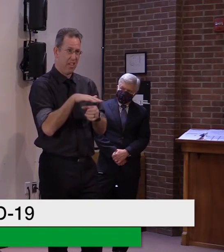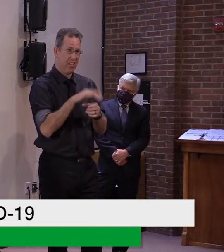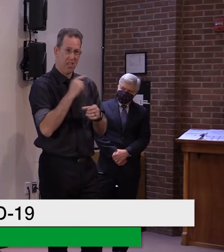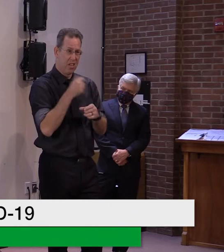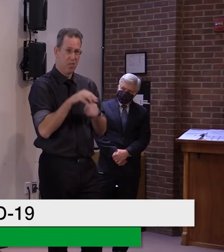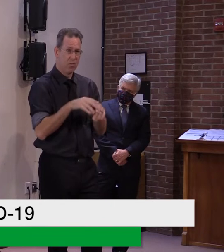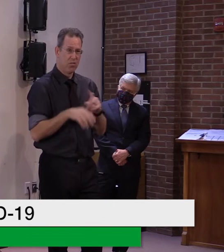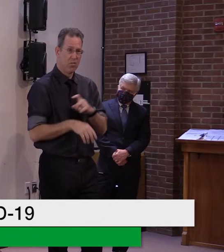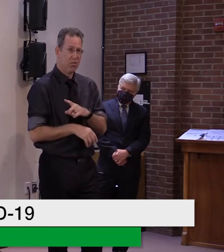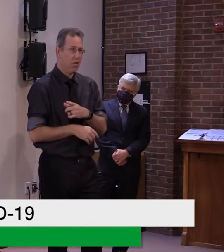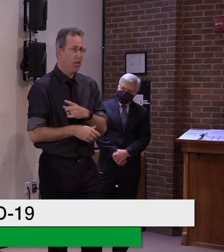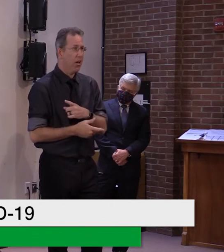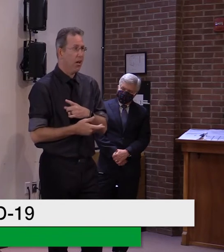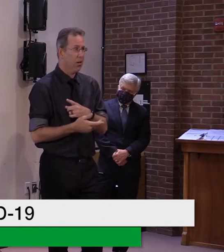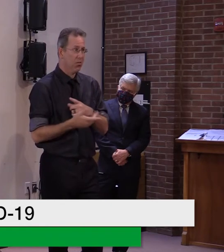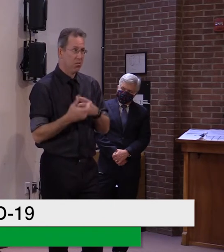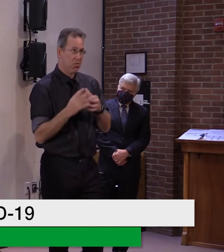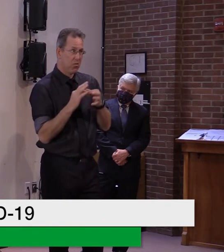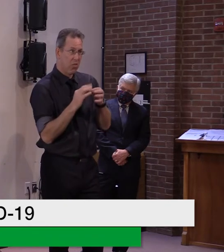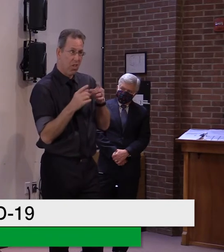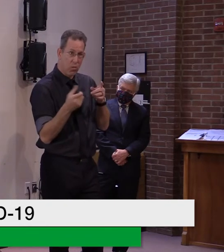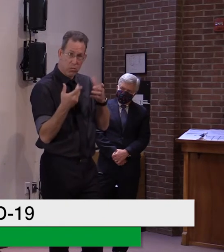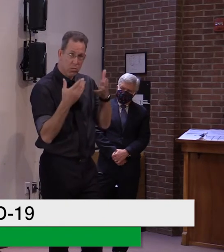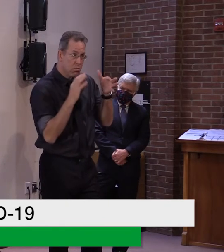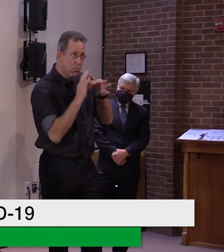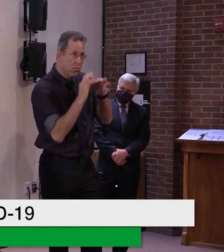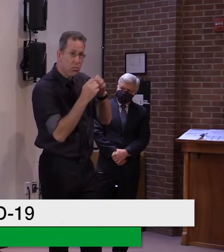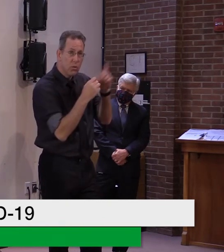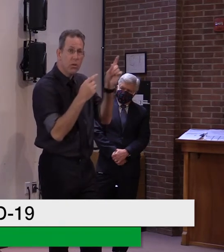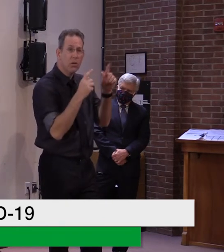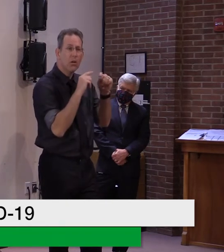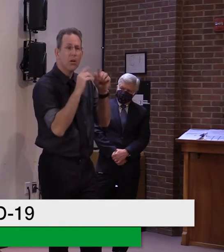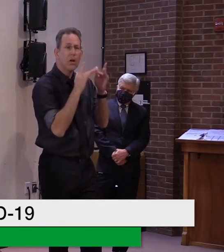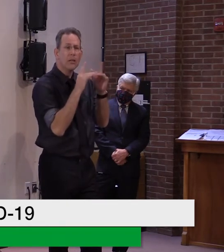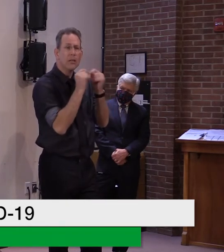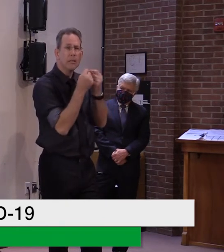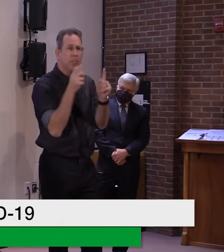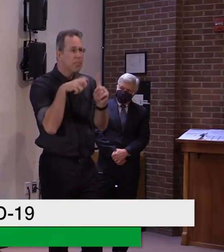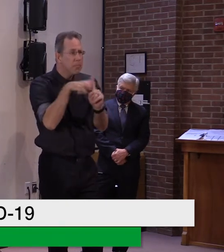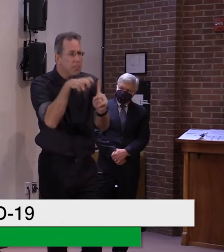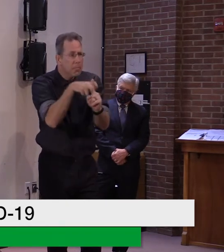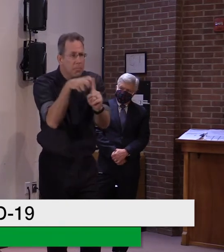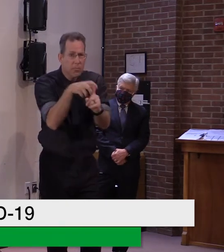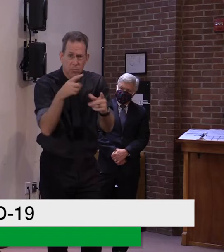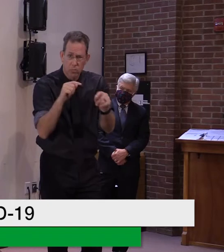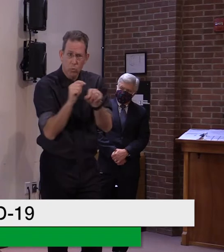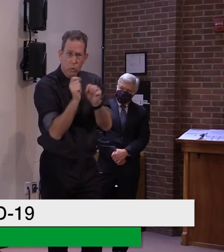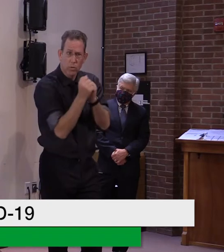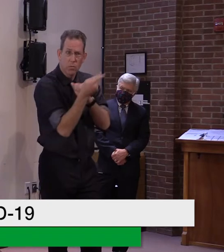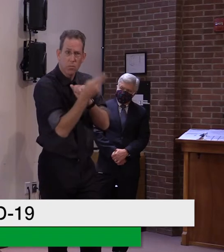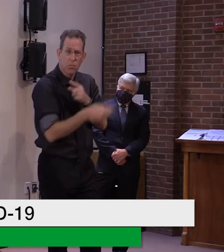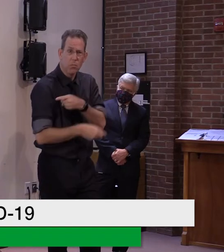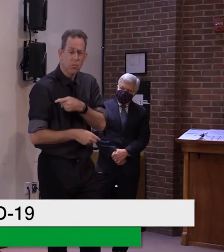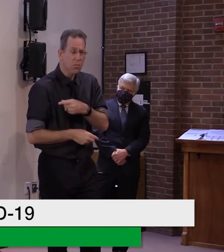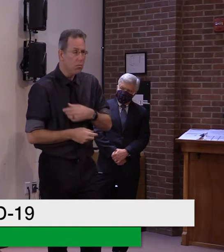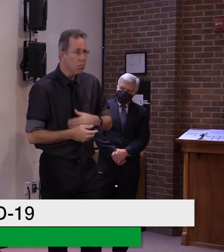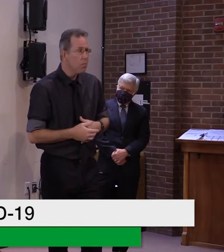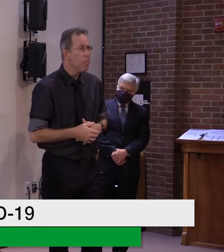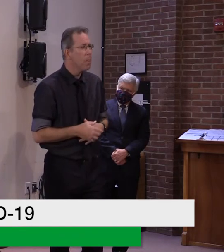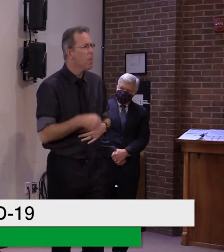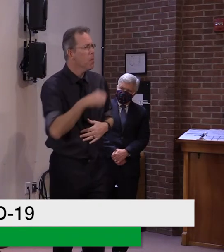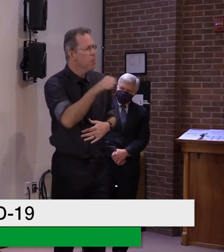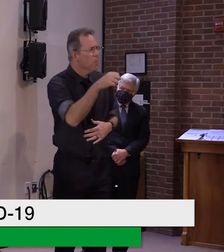tracing which i don't actually know if they're doing either no we're we're i just said we're both coordinating contact tracing on